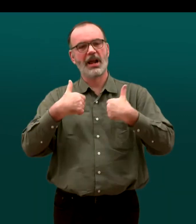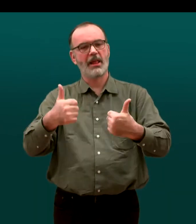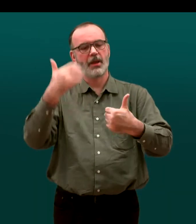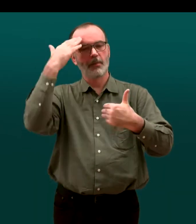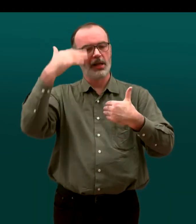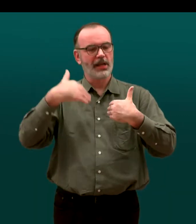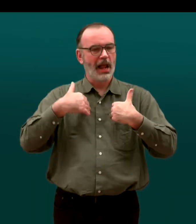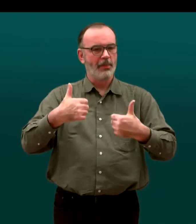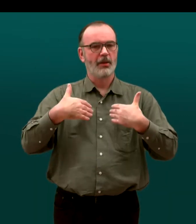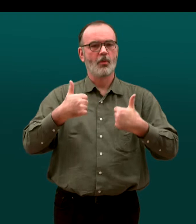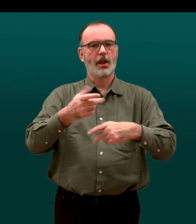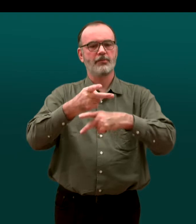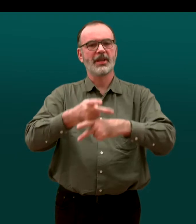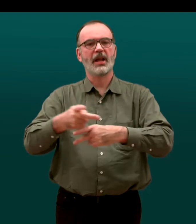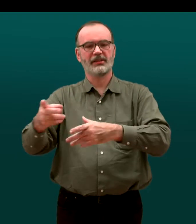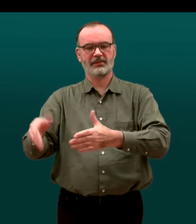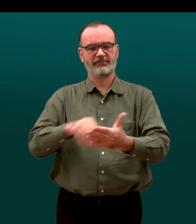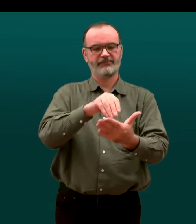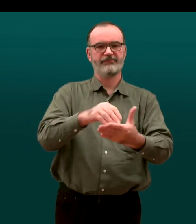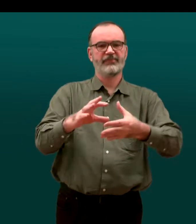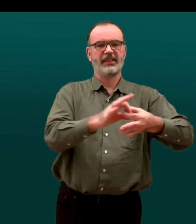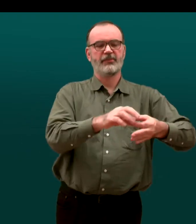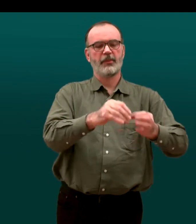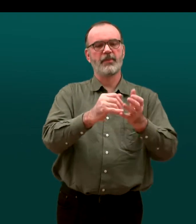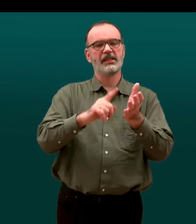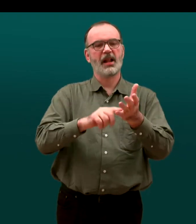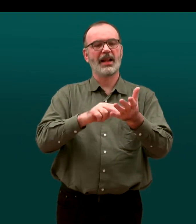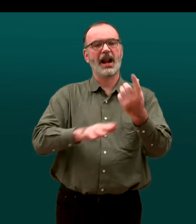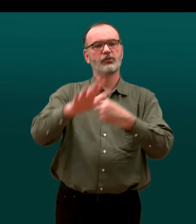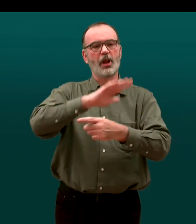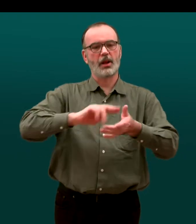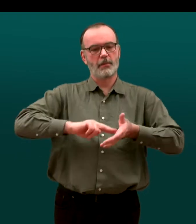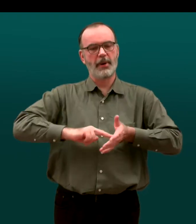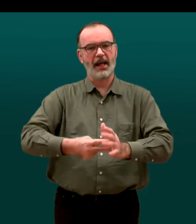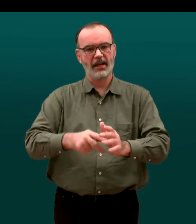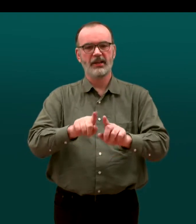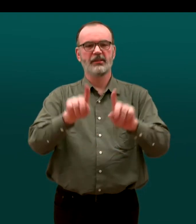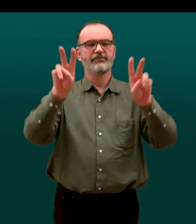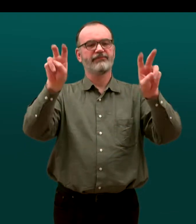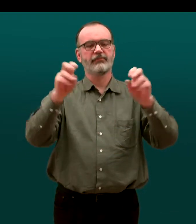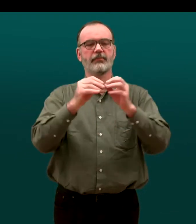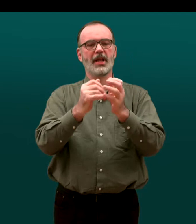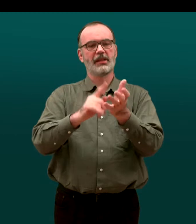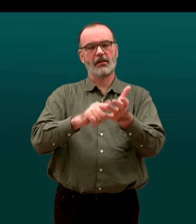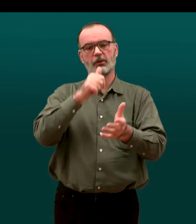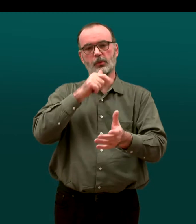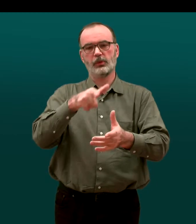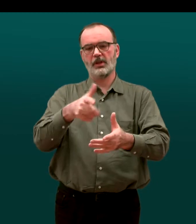for health, mental health, and well-being set out in the BSL National Plan, which is BSL